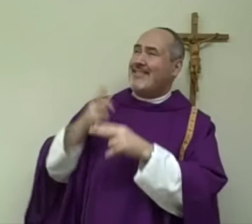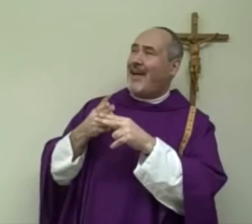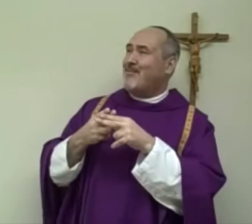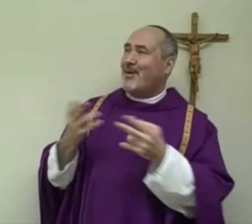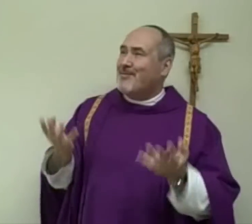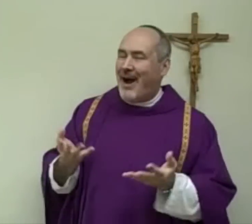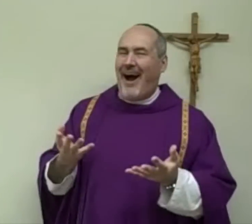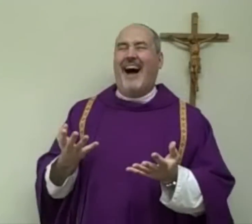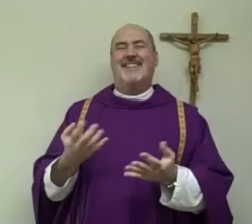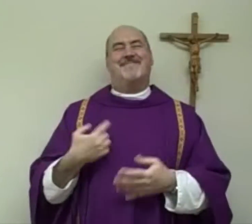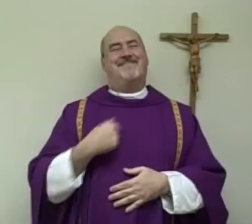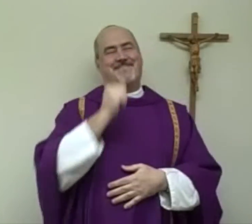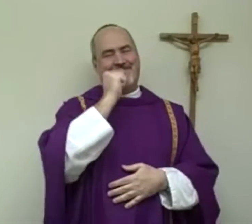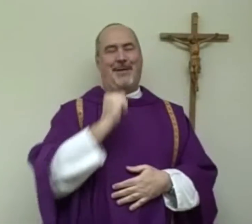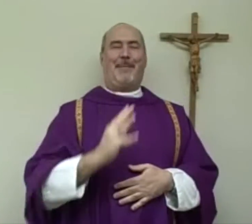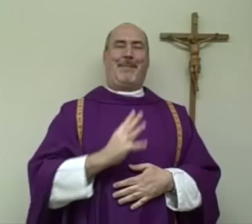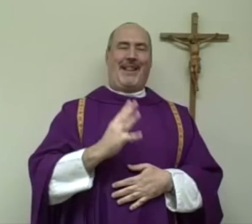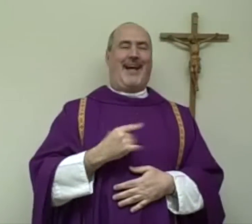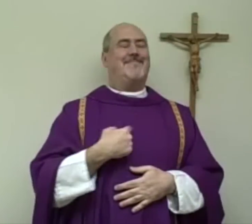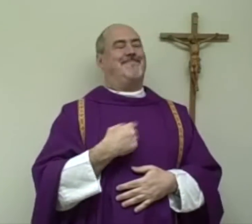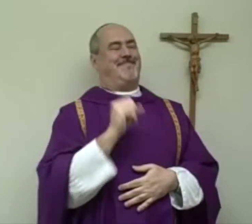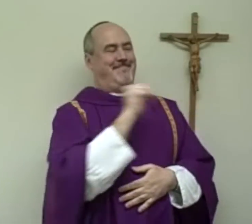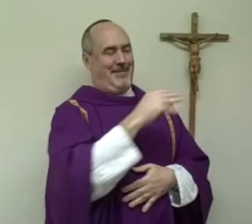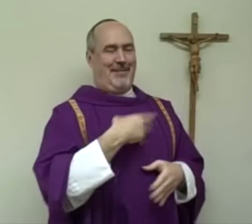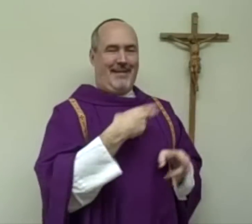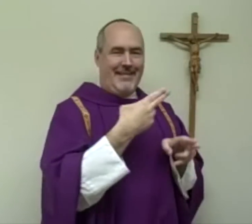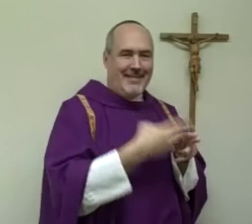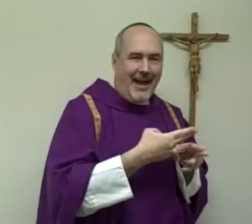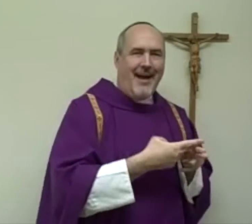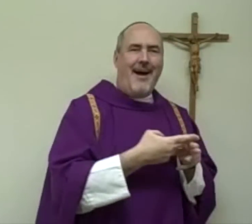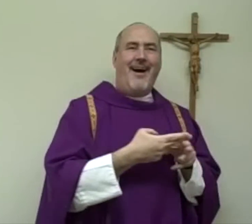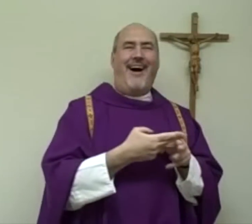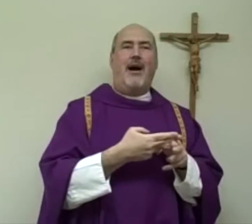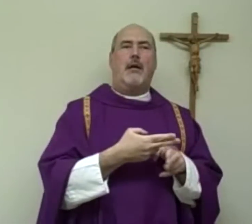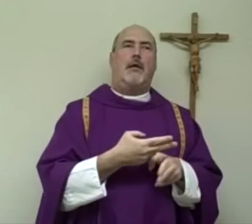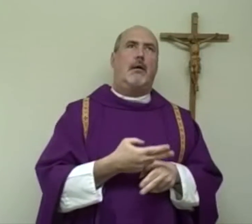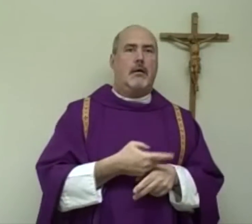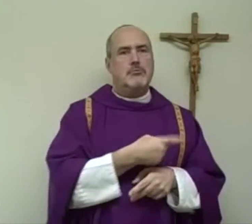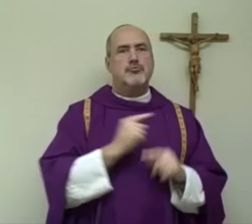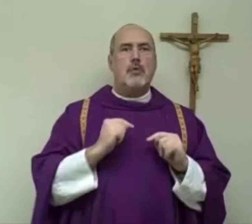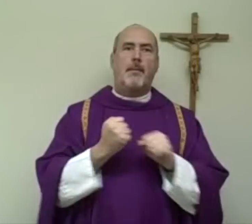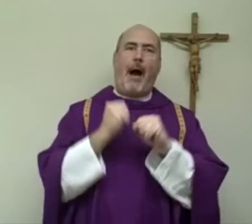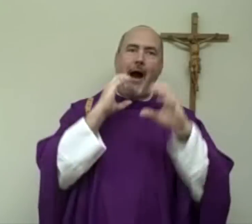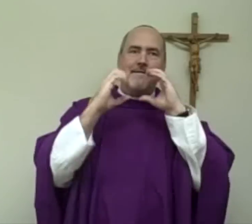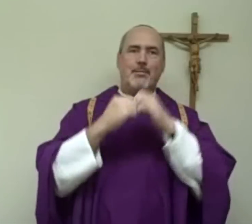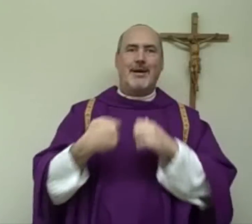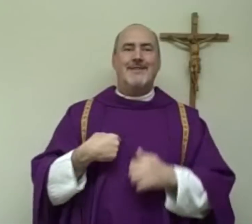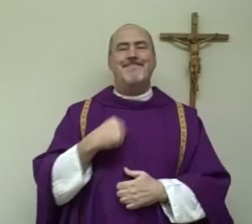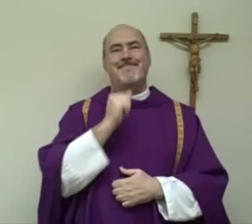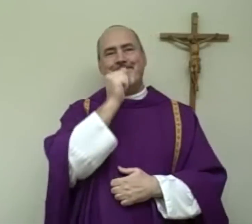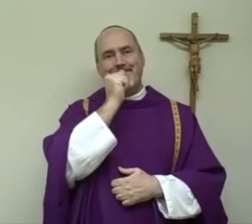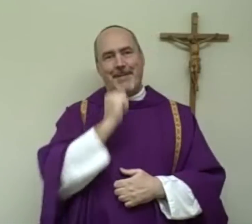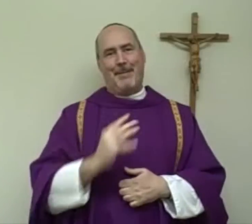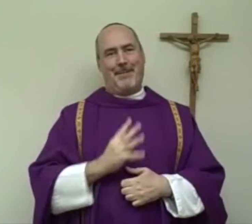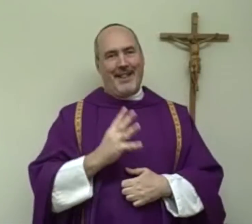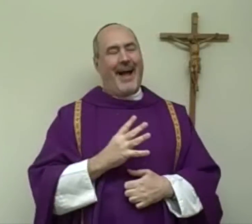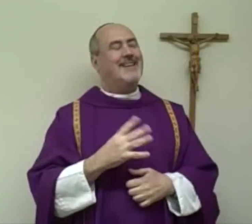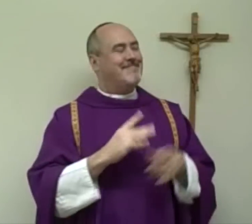politely said hi, and he asked me what my name was, and I politely told him. And he was trying to make conversation with